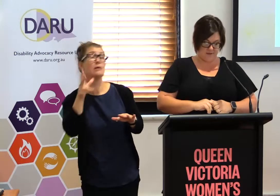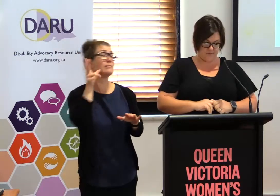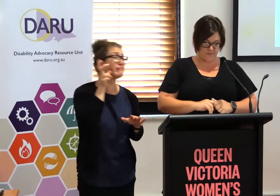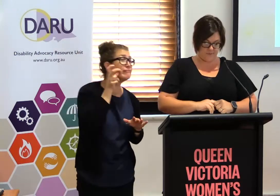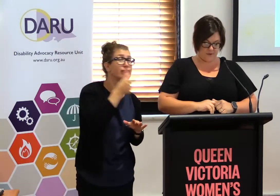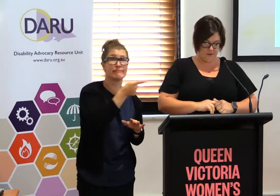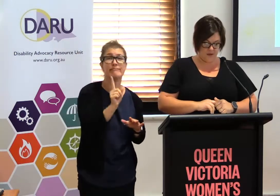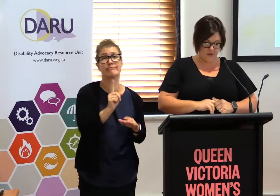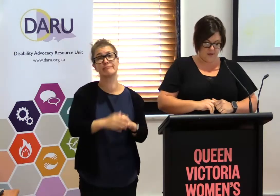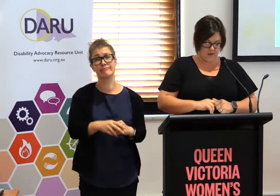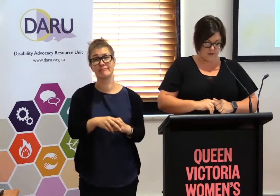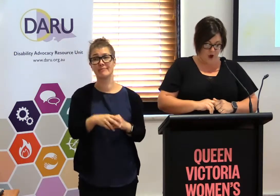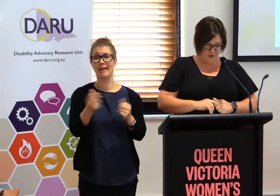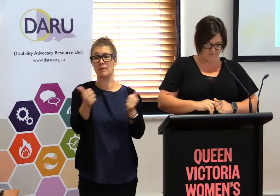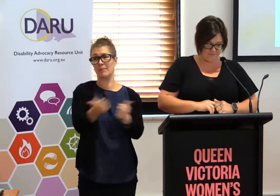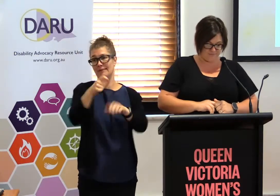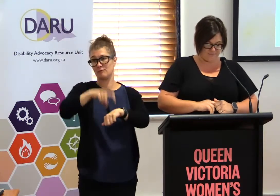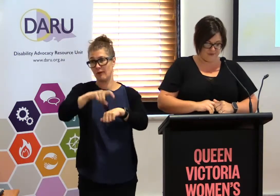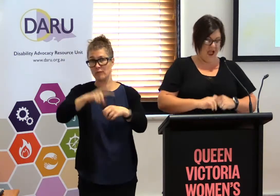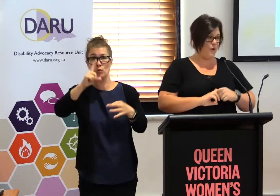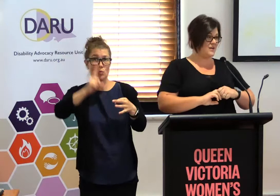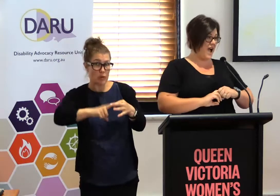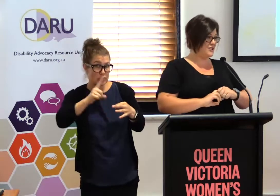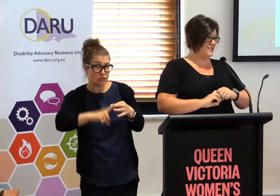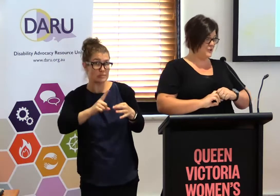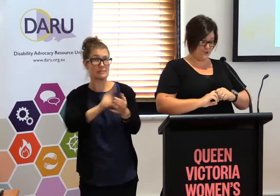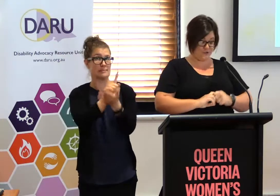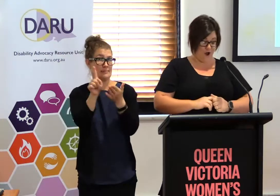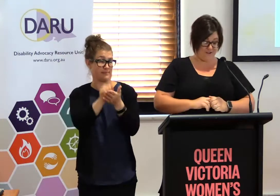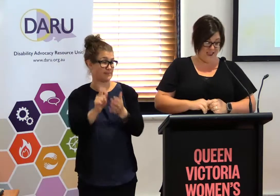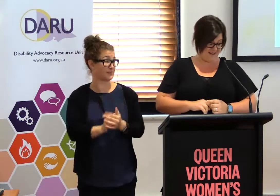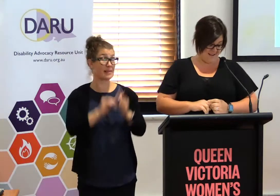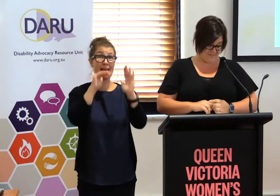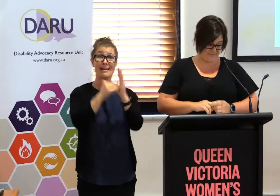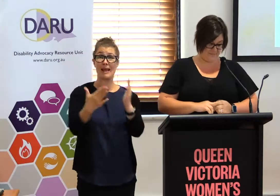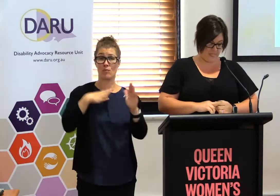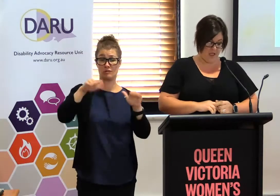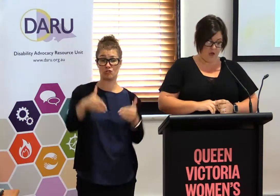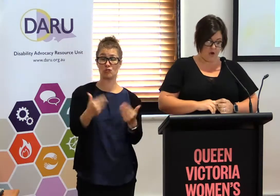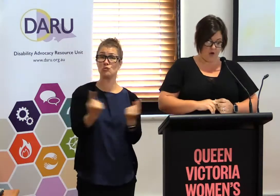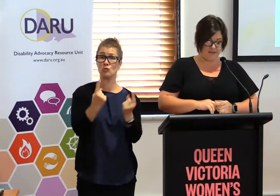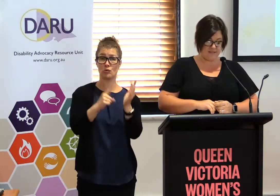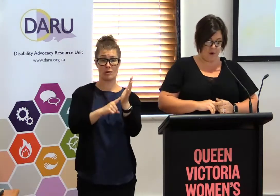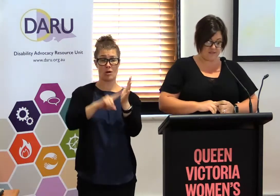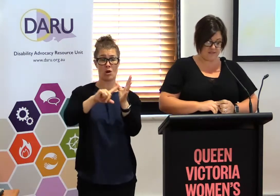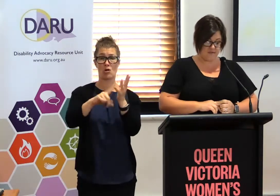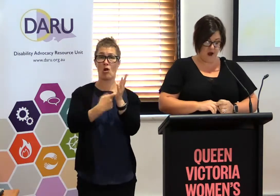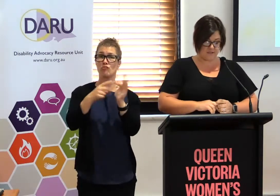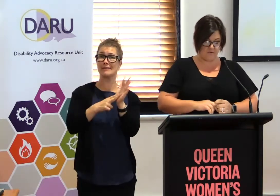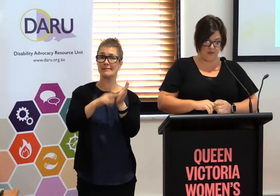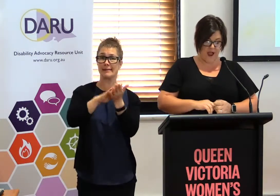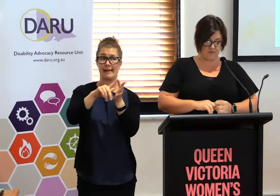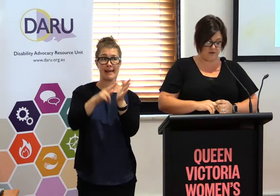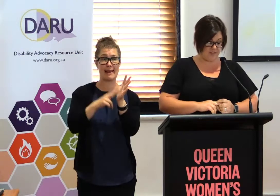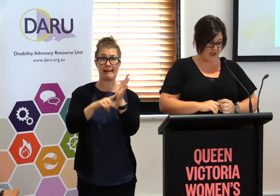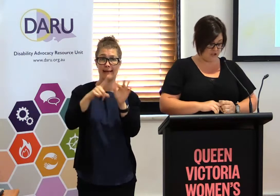today. So now I would like to introduce Lauren Henley. Lauren is the policy advisor